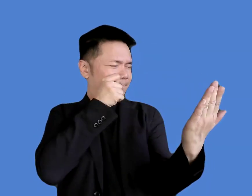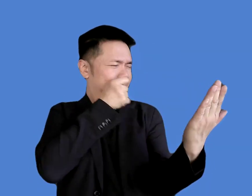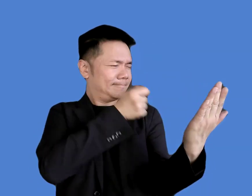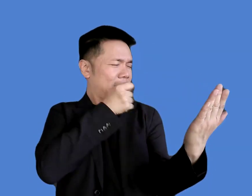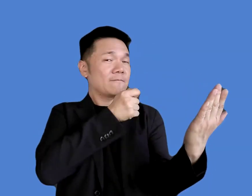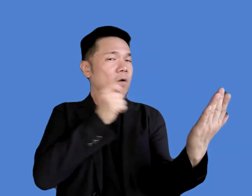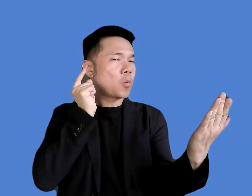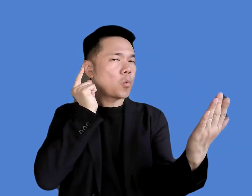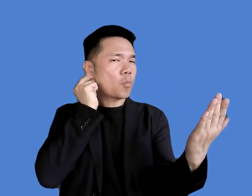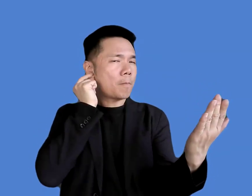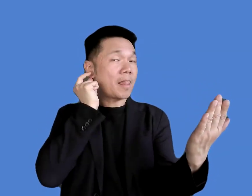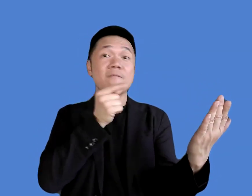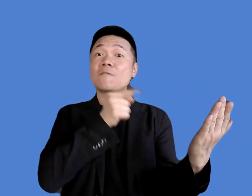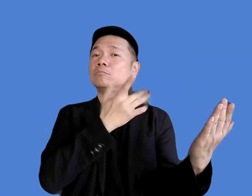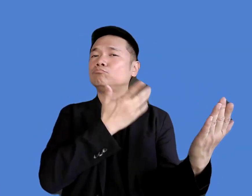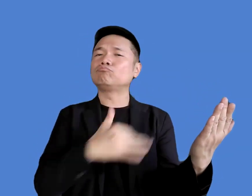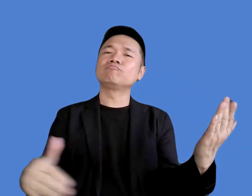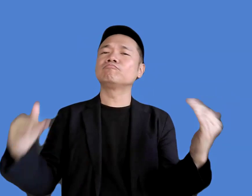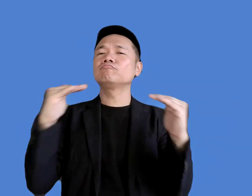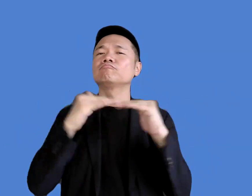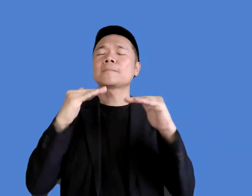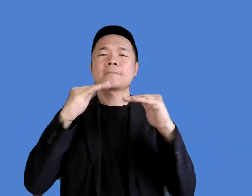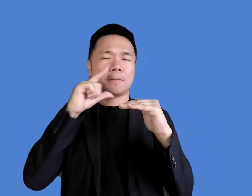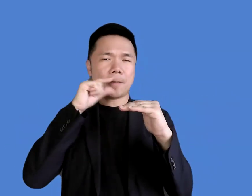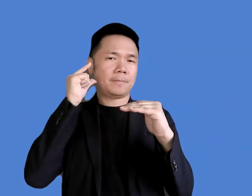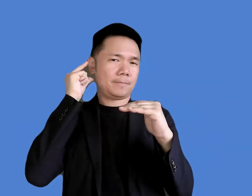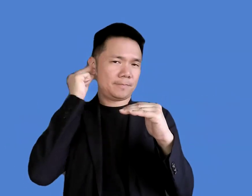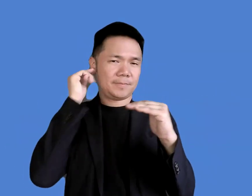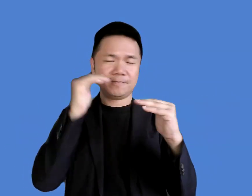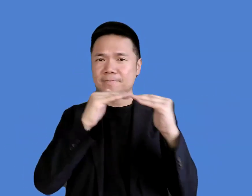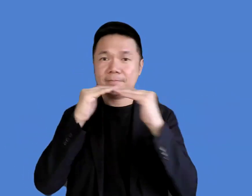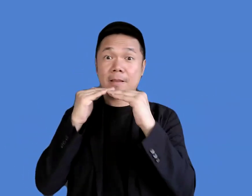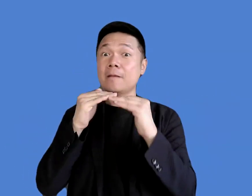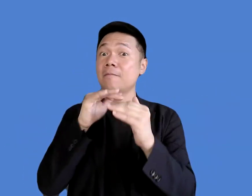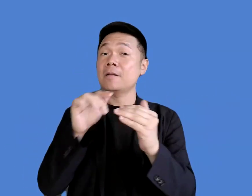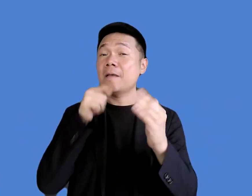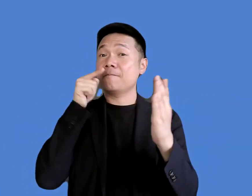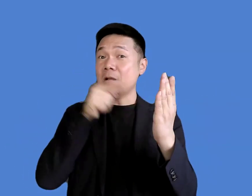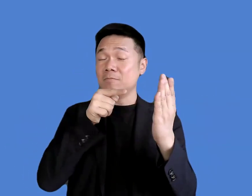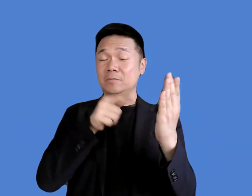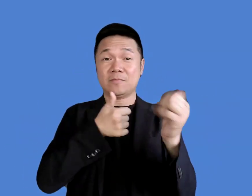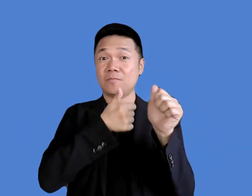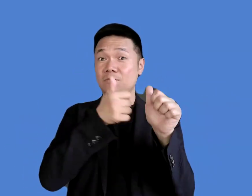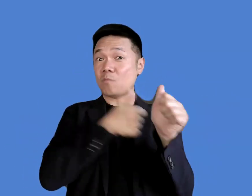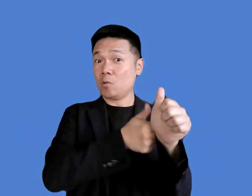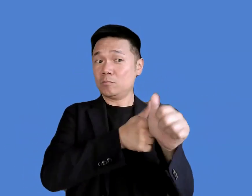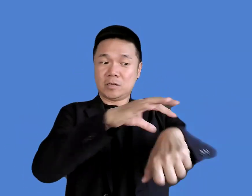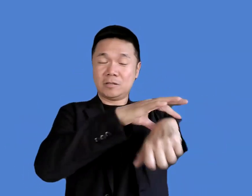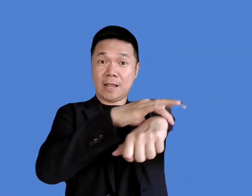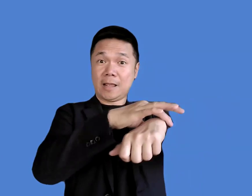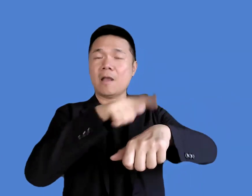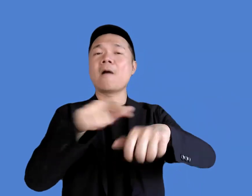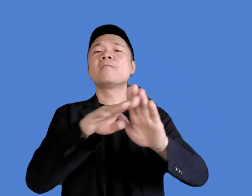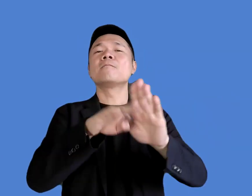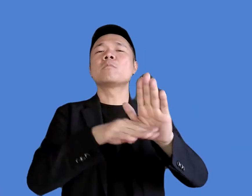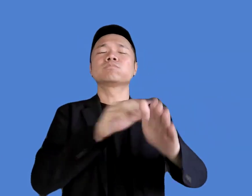gender equality in the Asia Pacific, powered by the Women's Empowerment Principles. There are so many